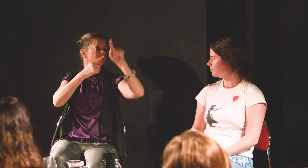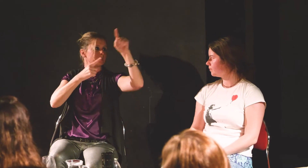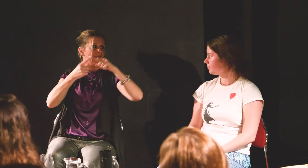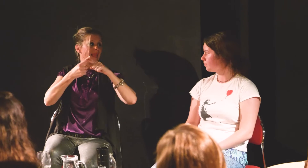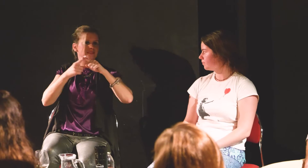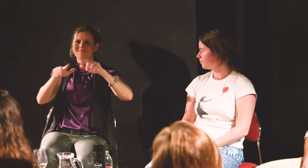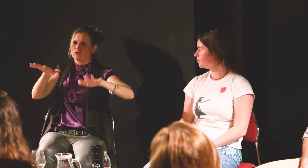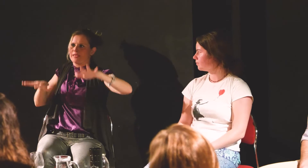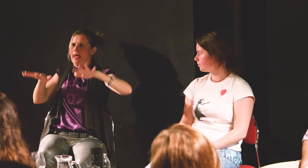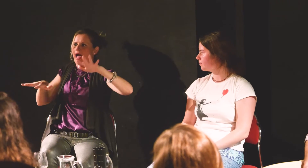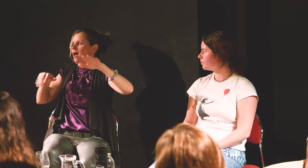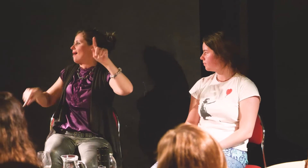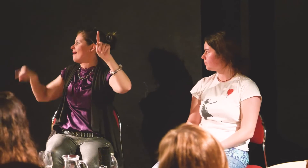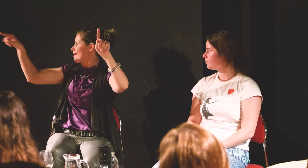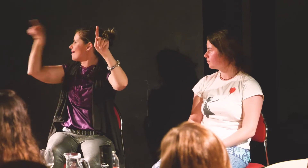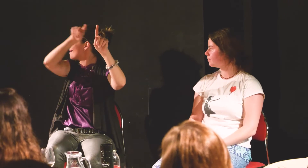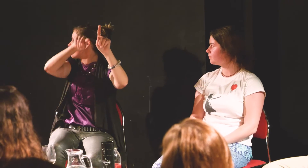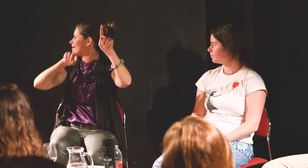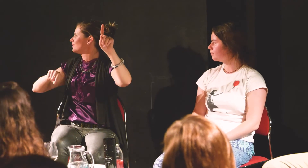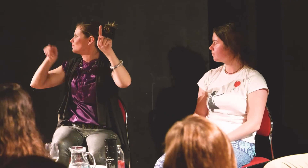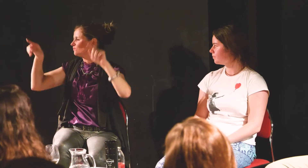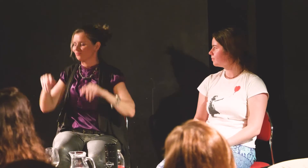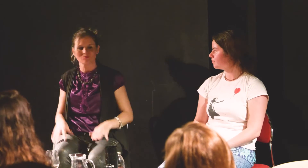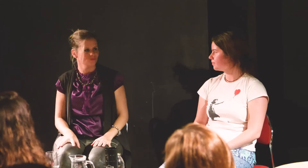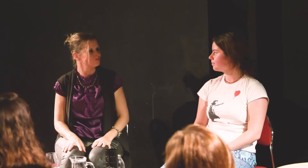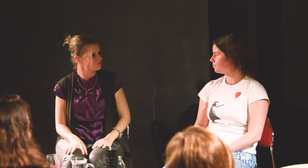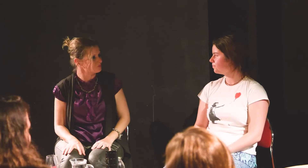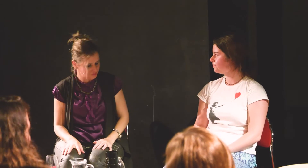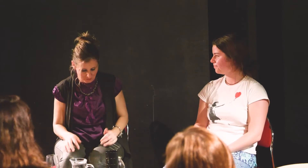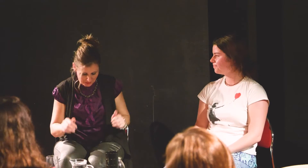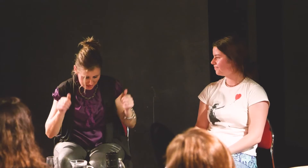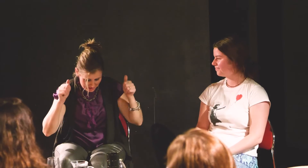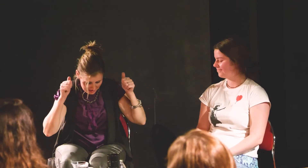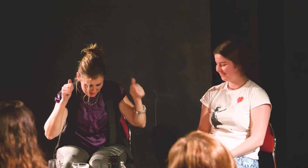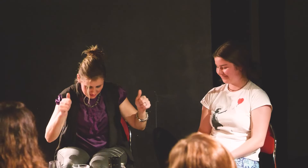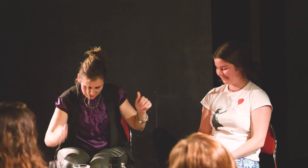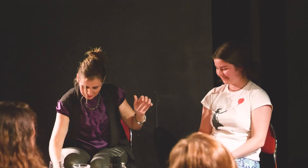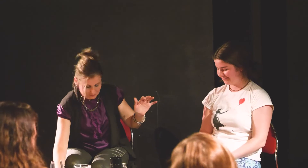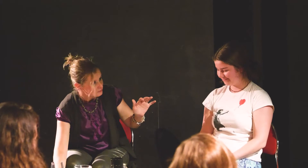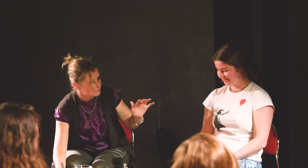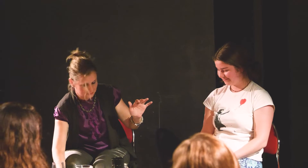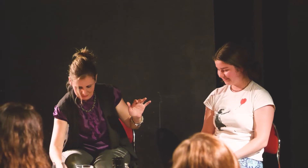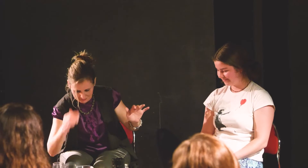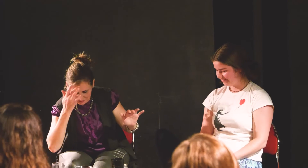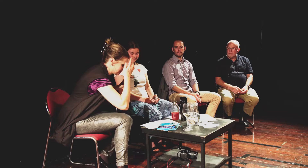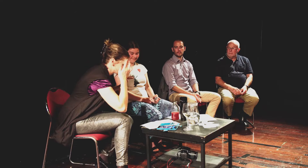and of course New Zealand Sign Language. So the three countries share a similarity in the language use.